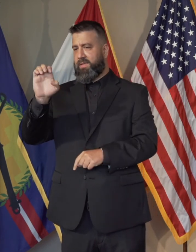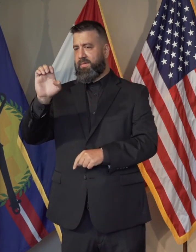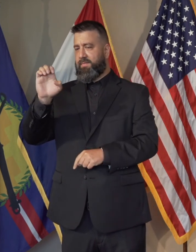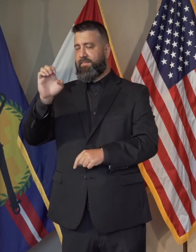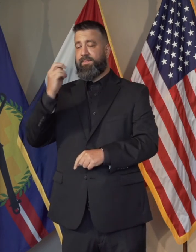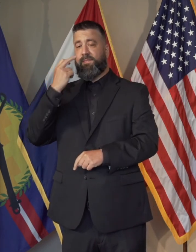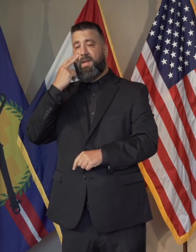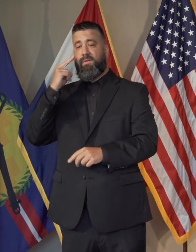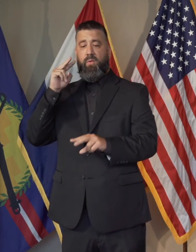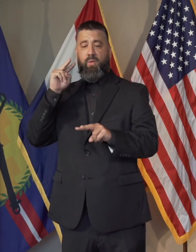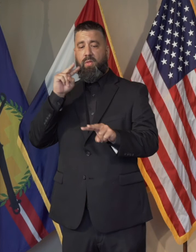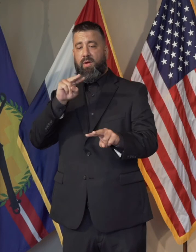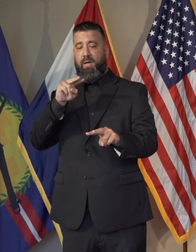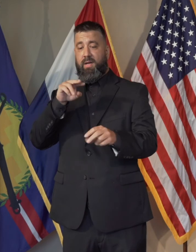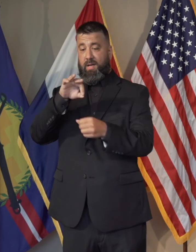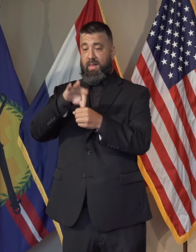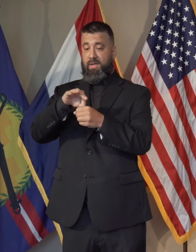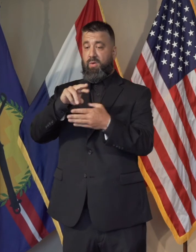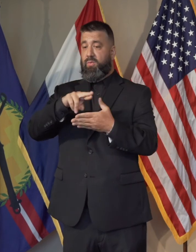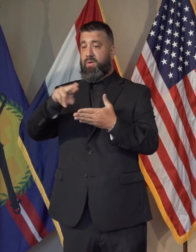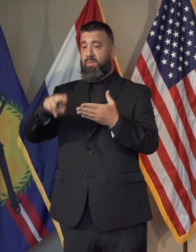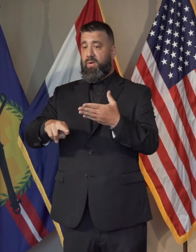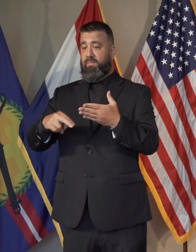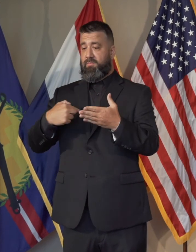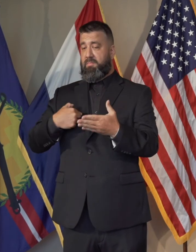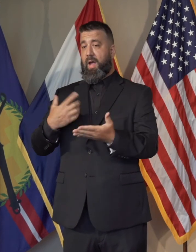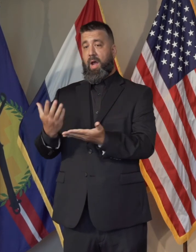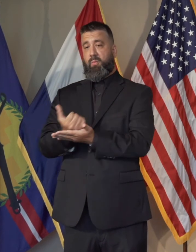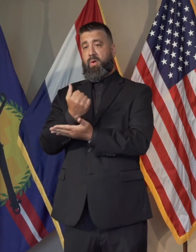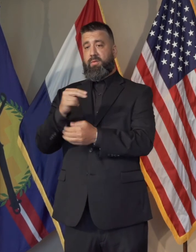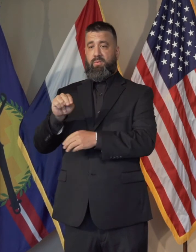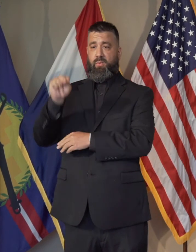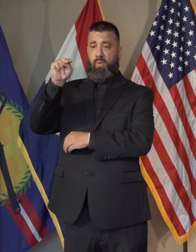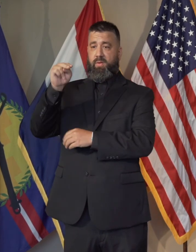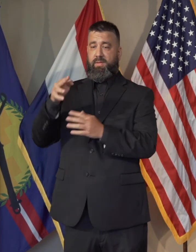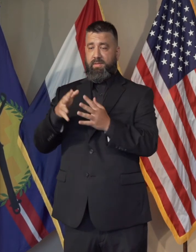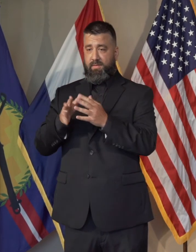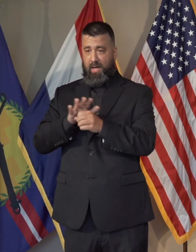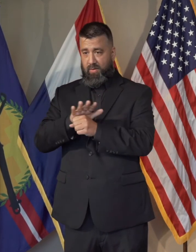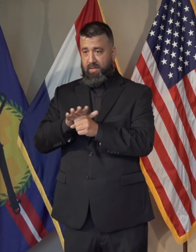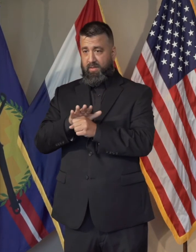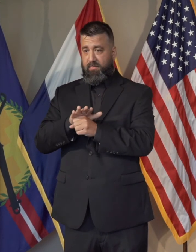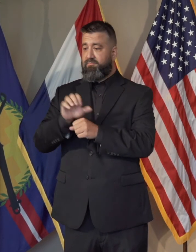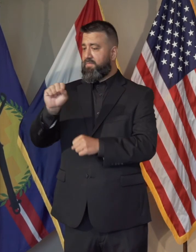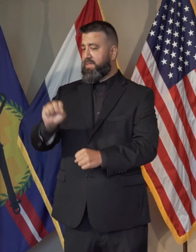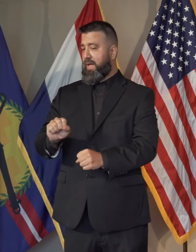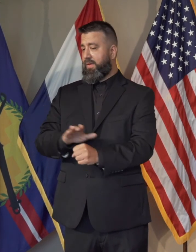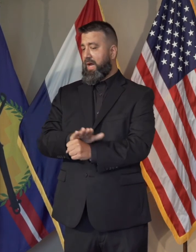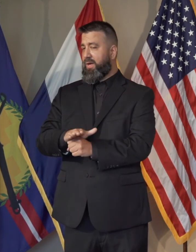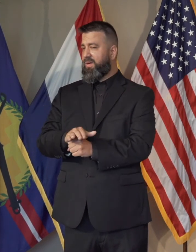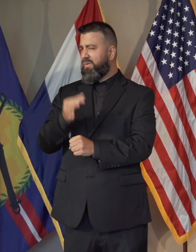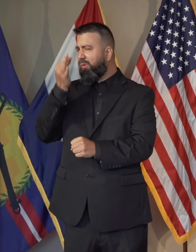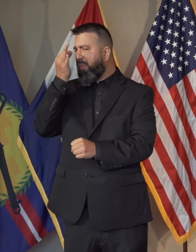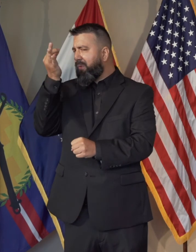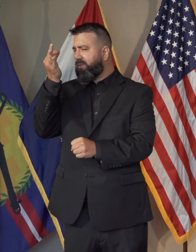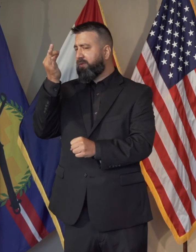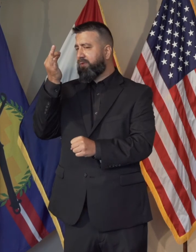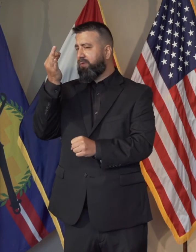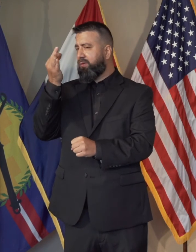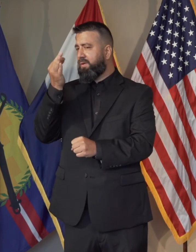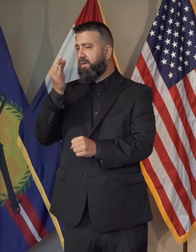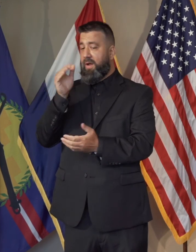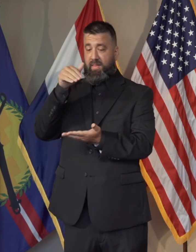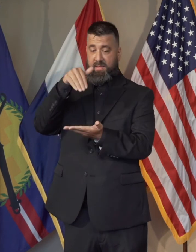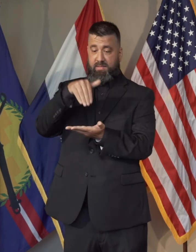you look at the election results, I won North County, you know, I won South County, close margins, won the